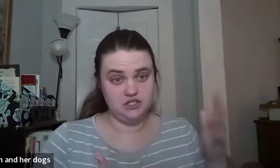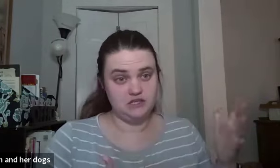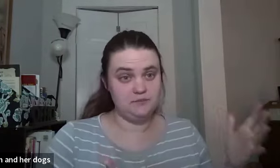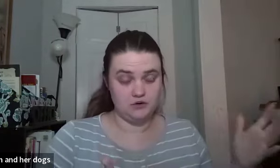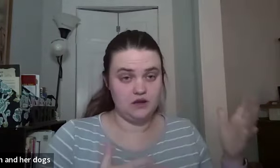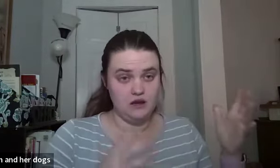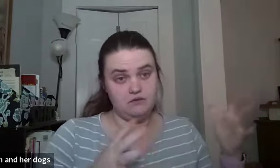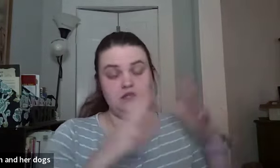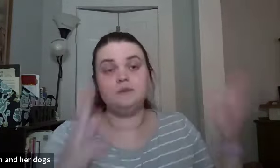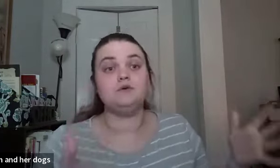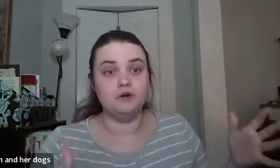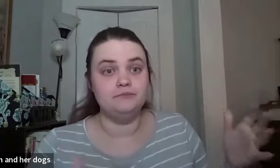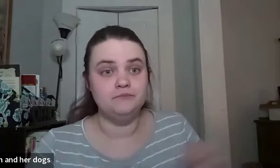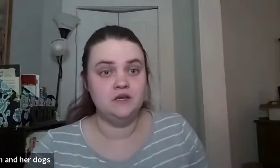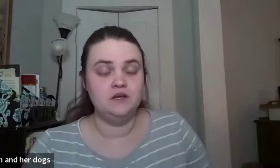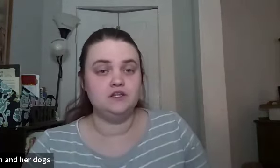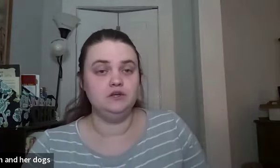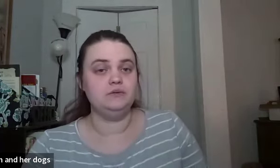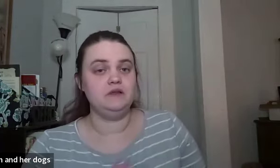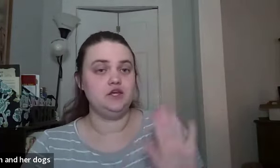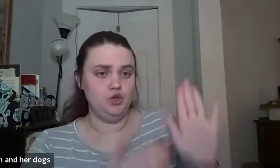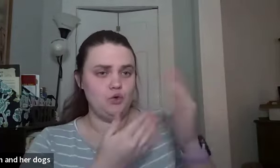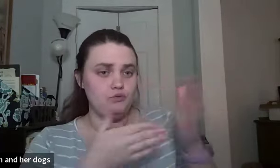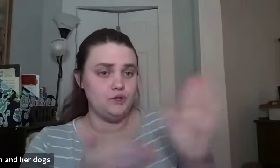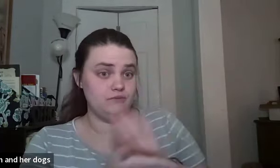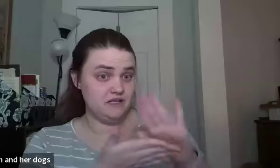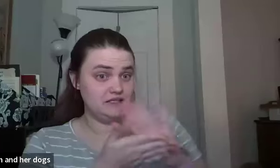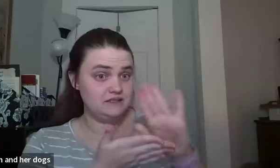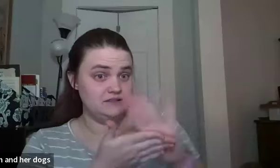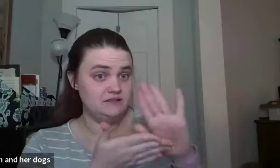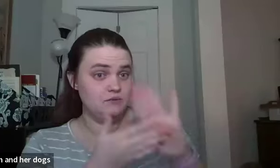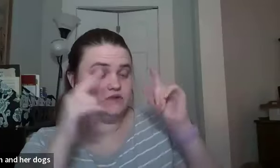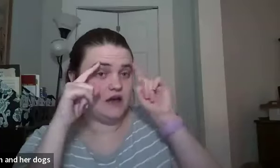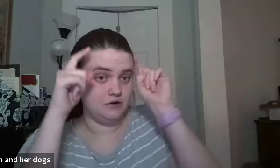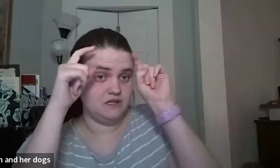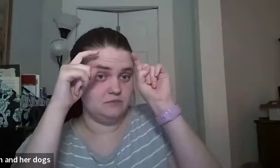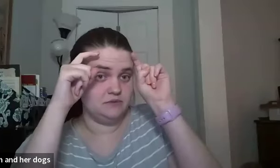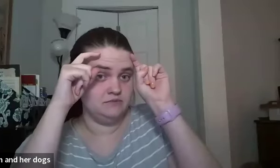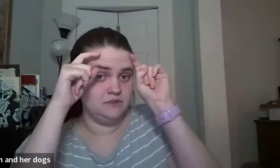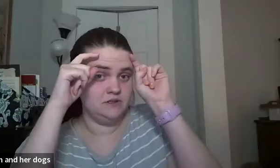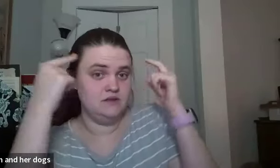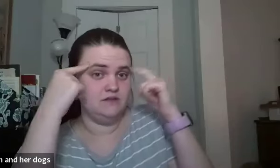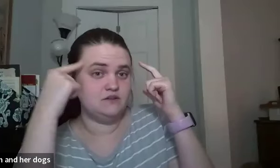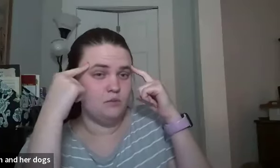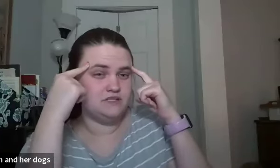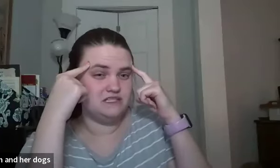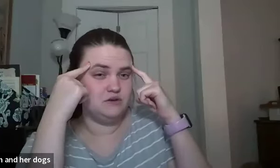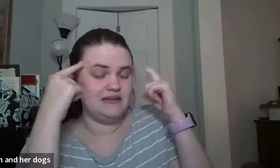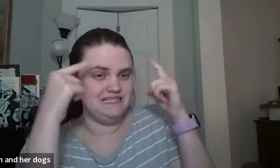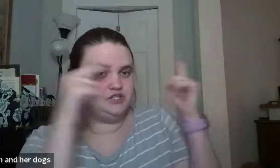clean up your clean up your room? You would be like, your room clean, with the eyebrows up. That's almost as doing that, did you